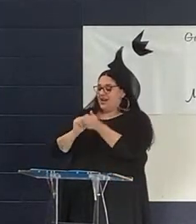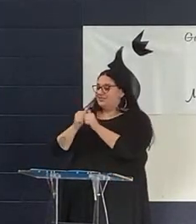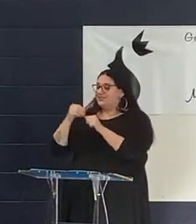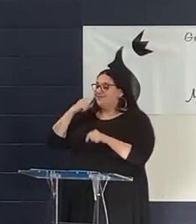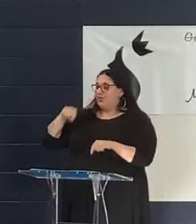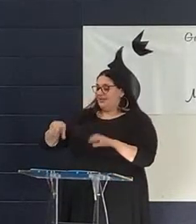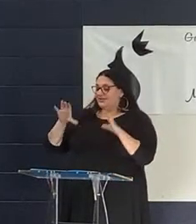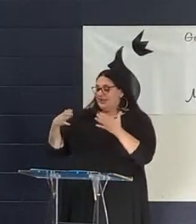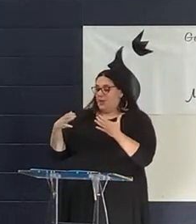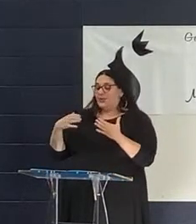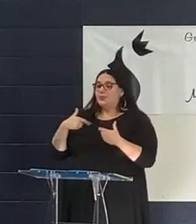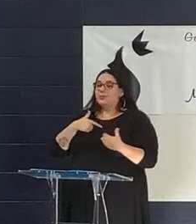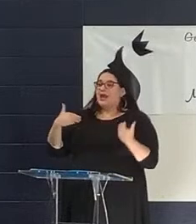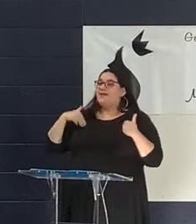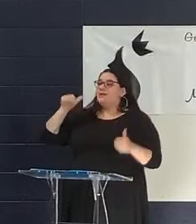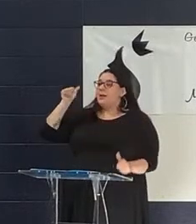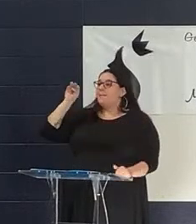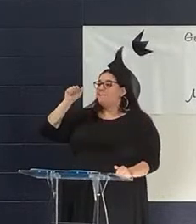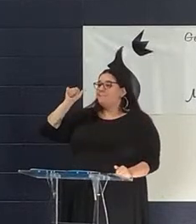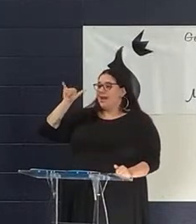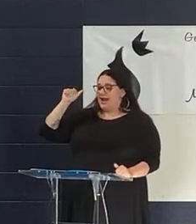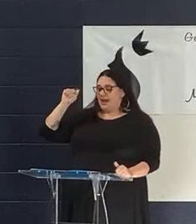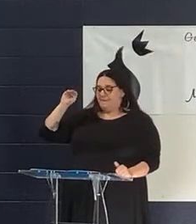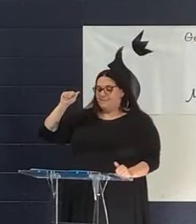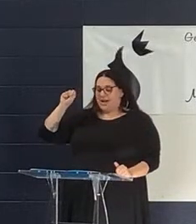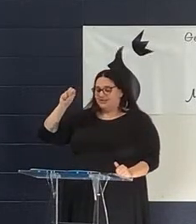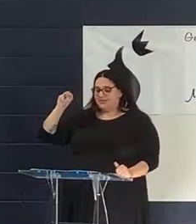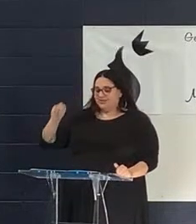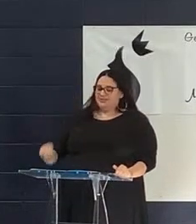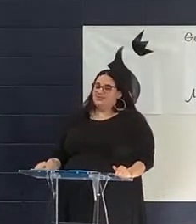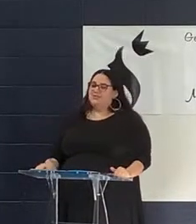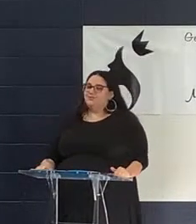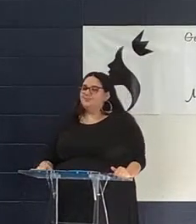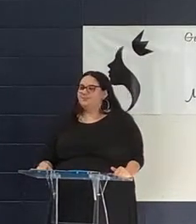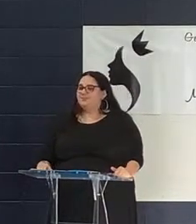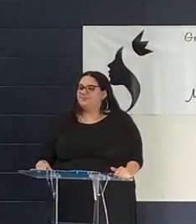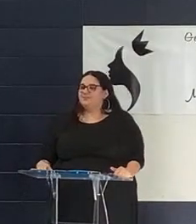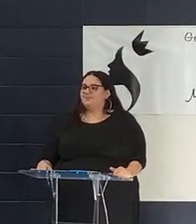Our final contestant for this category, we have Amaya Mason.